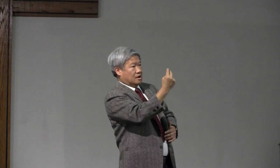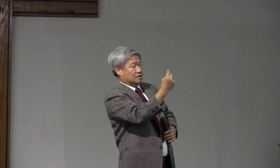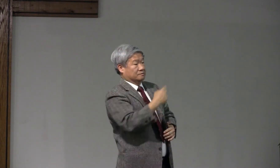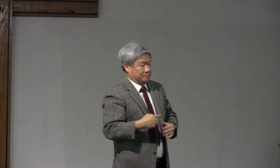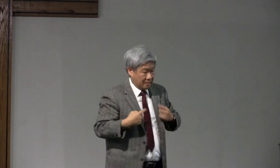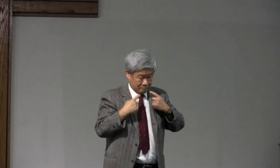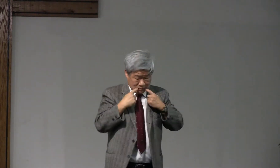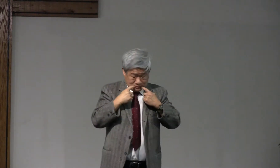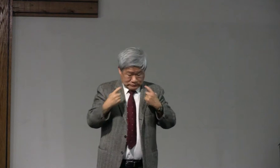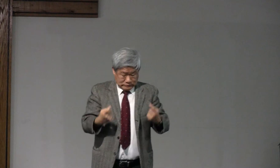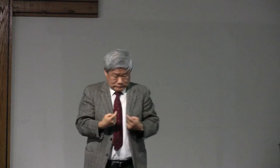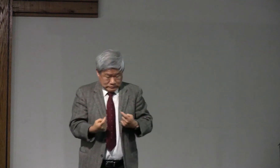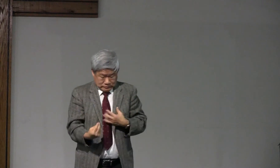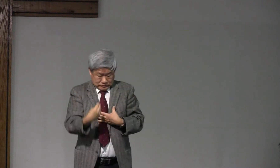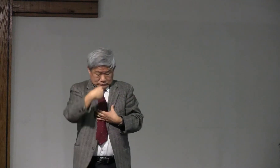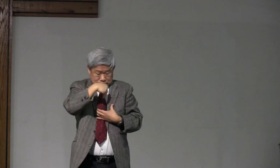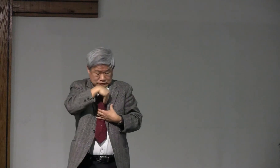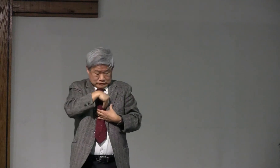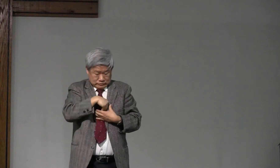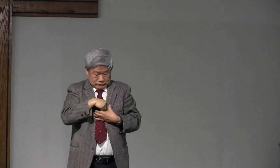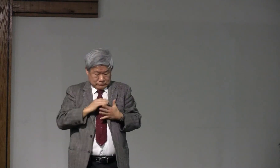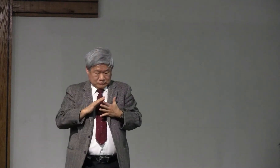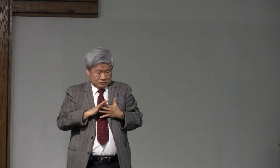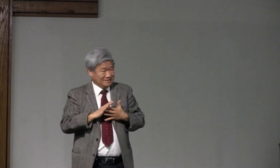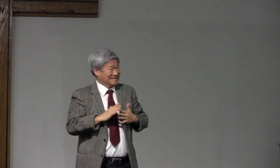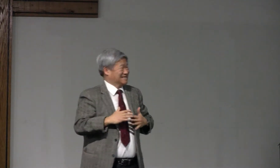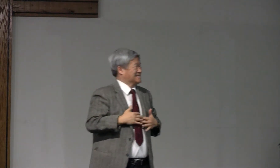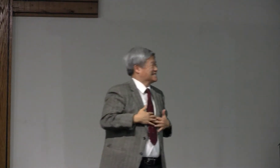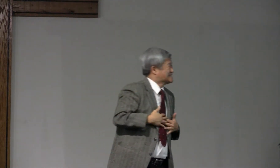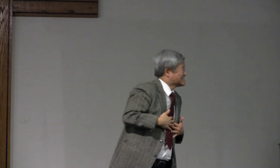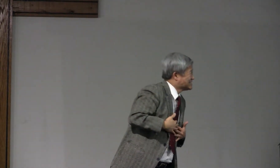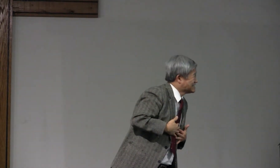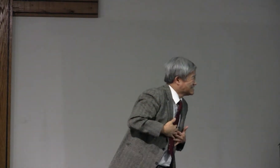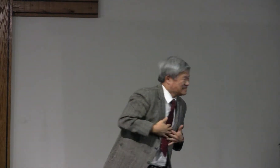and sees cross, the sin inside you,